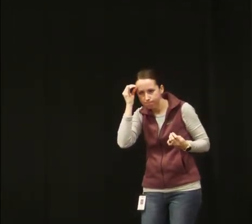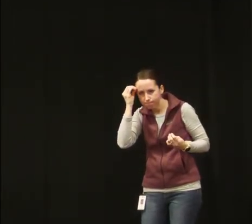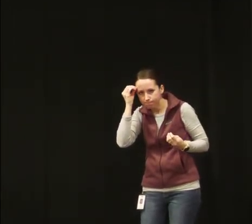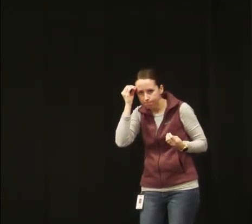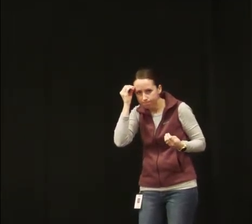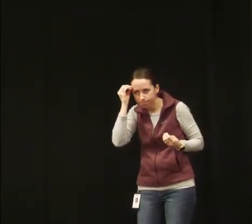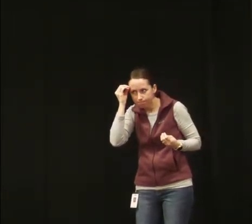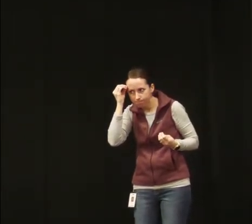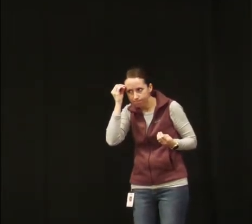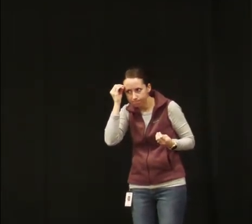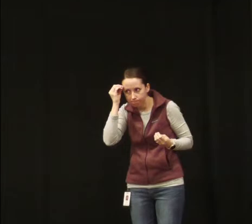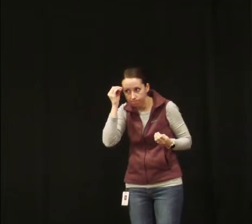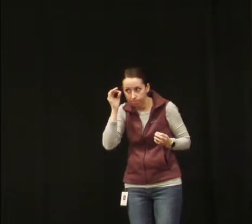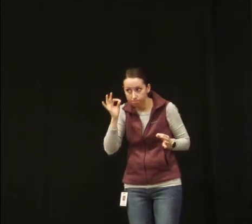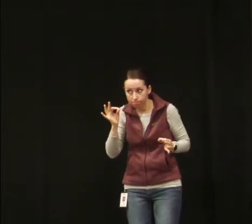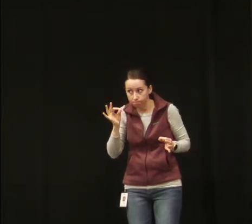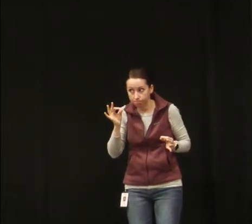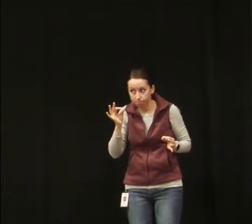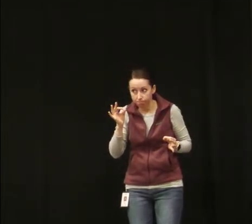You got it?